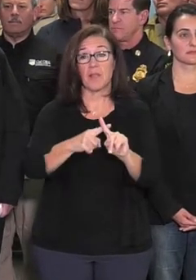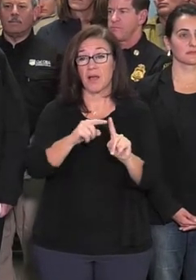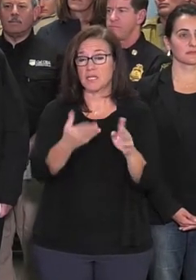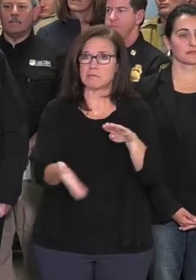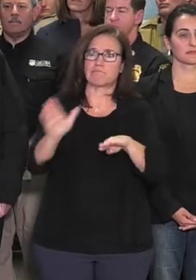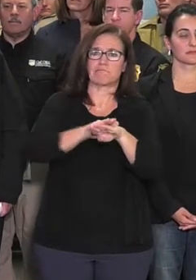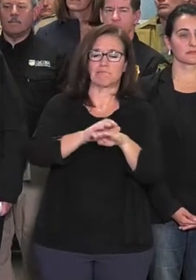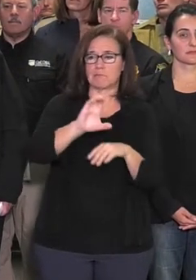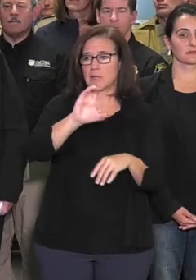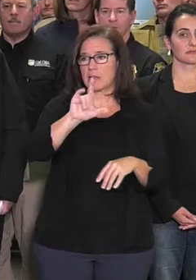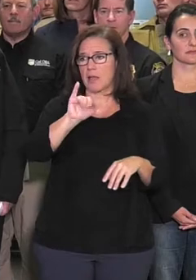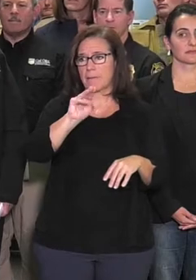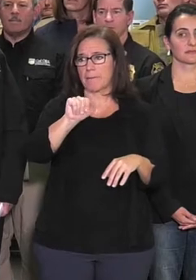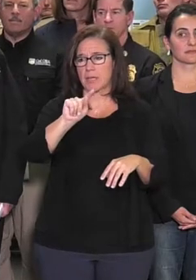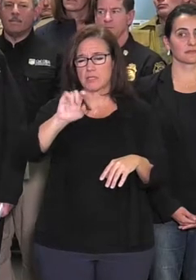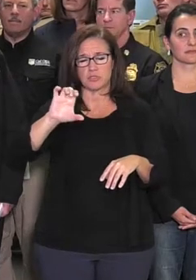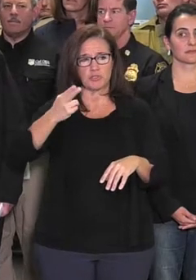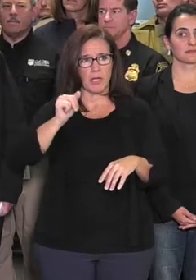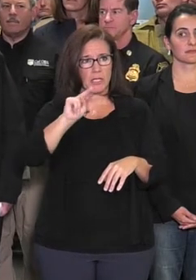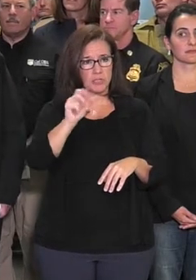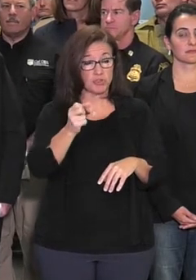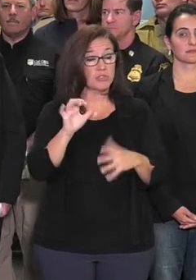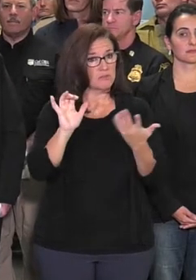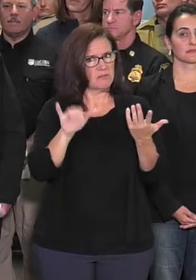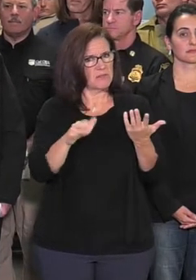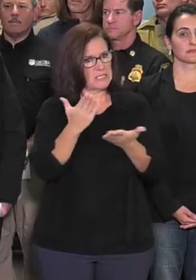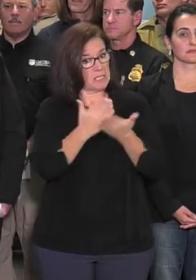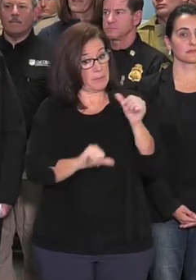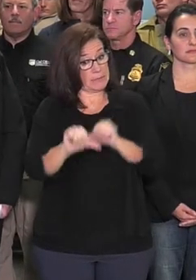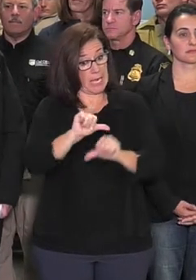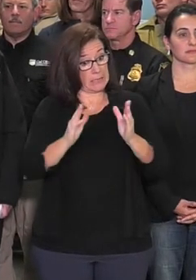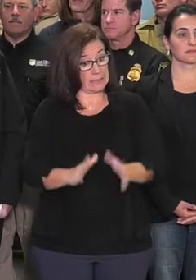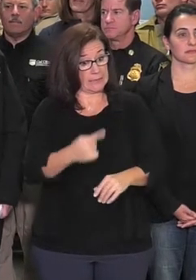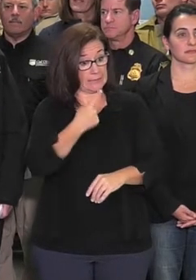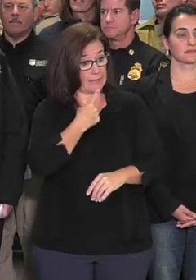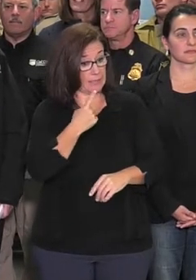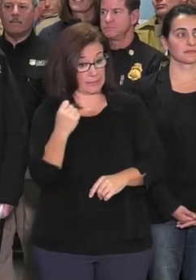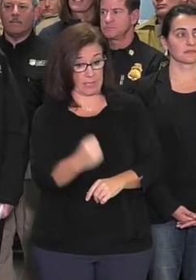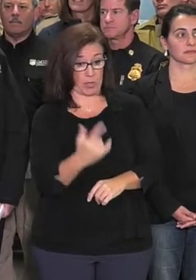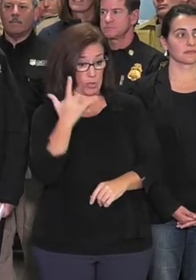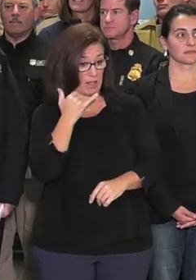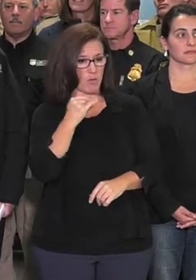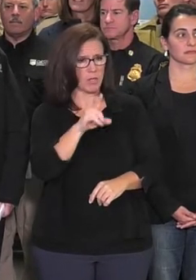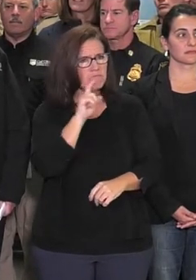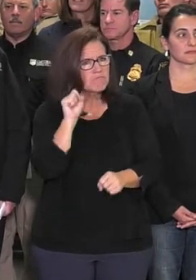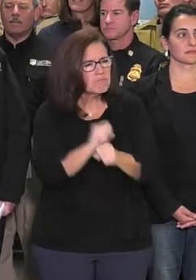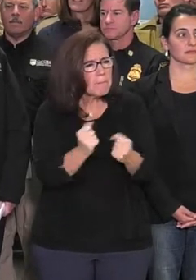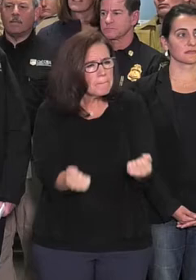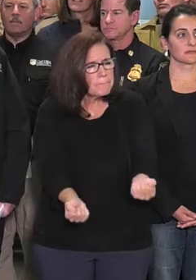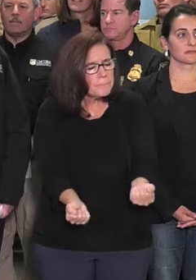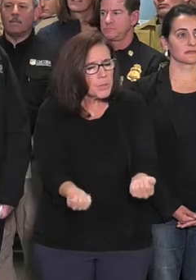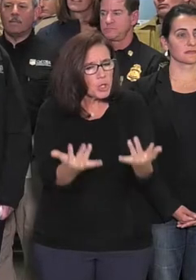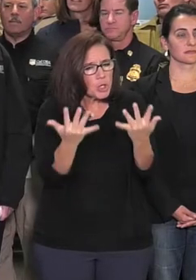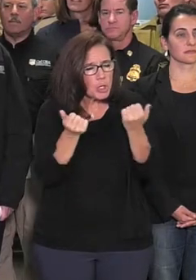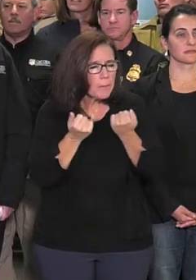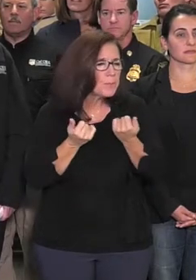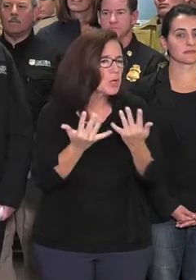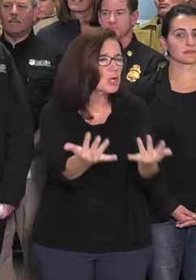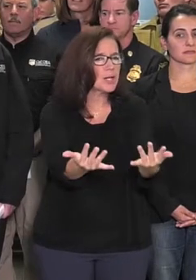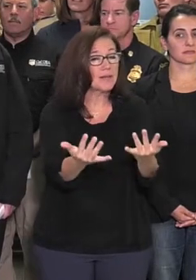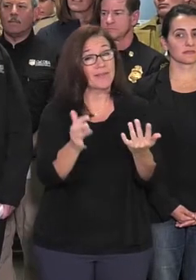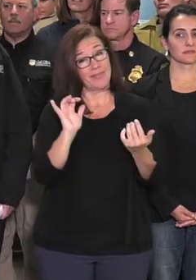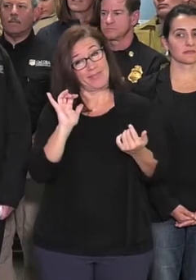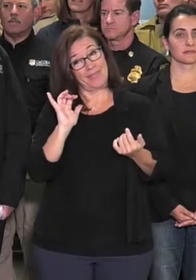some scientists are saying Southern California is literally burning up. And burning up as